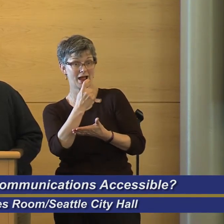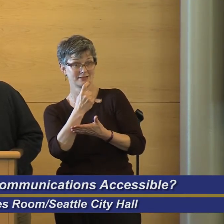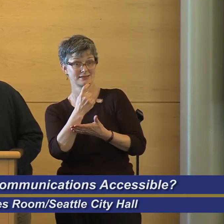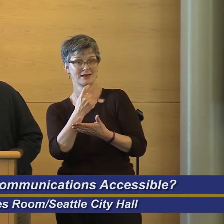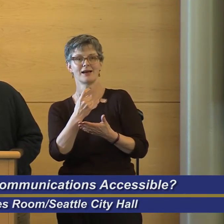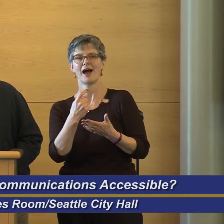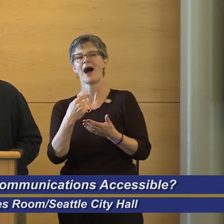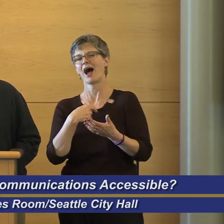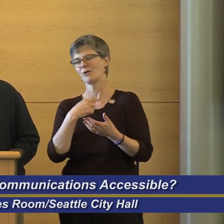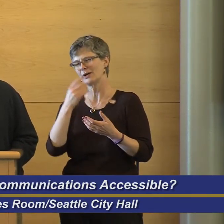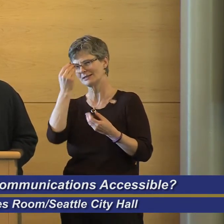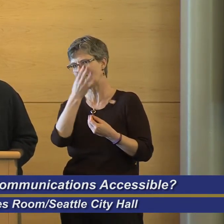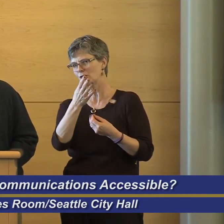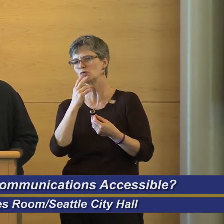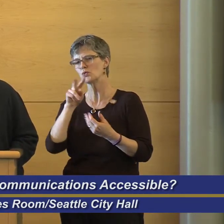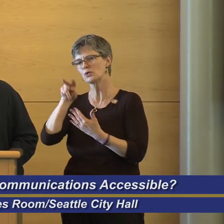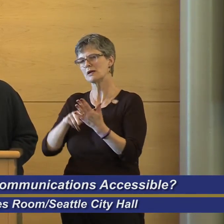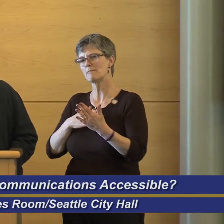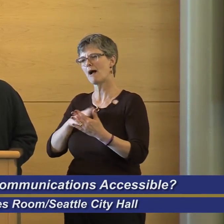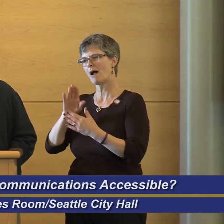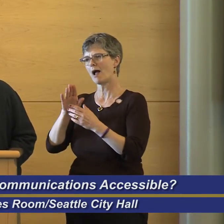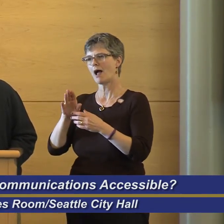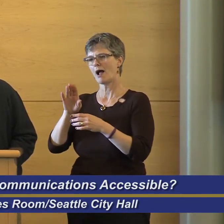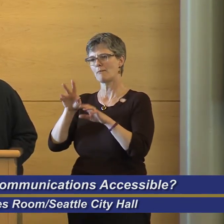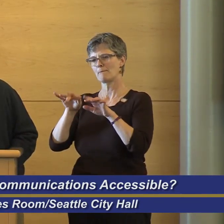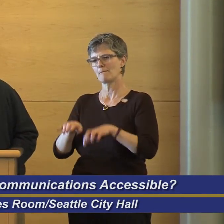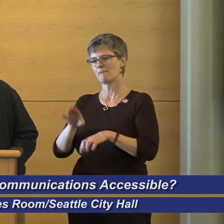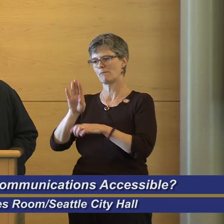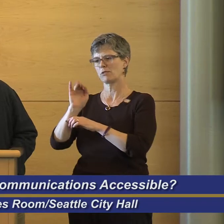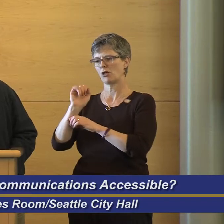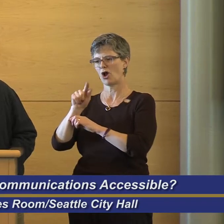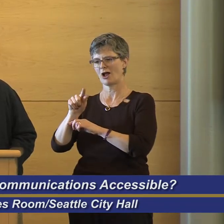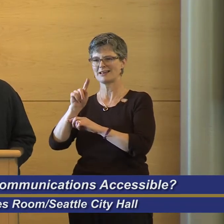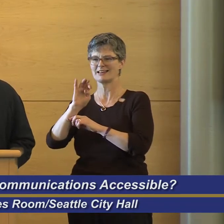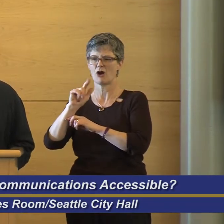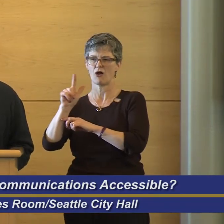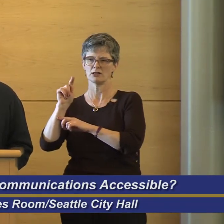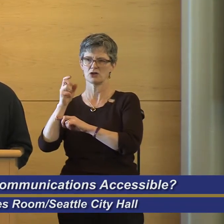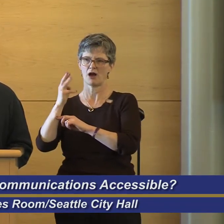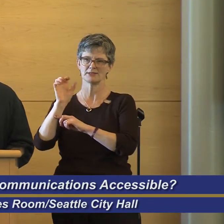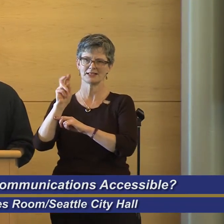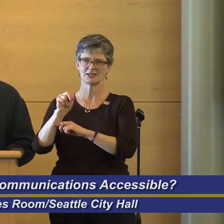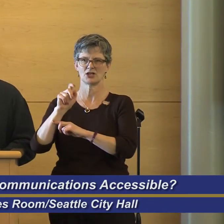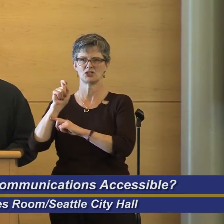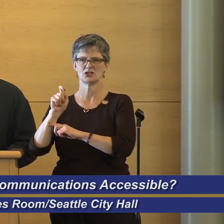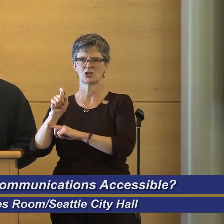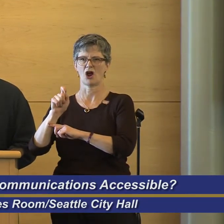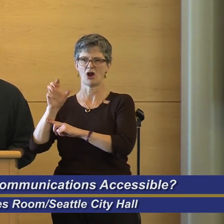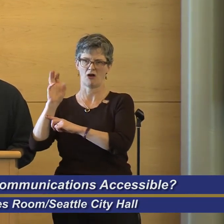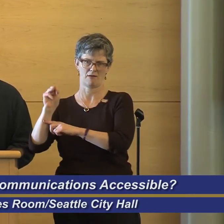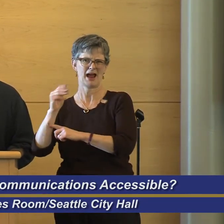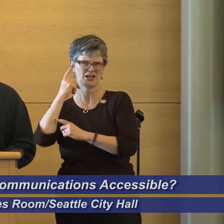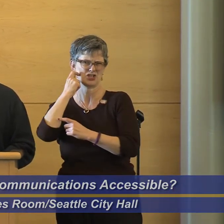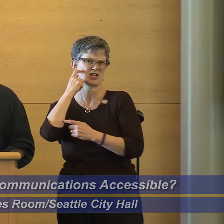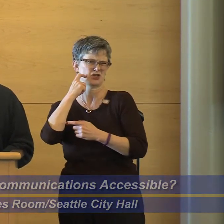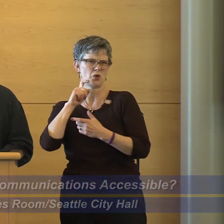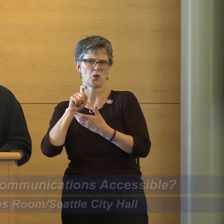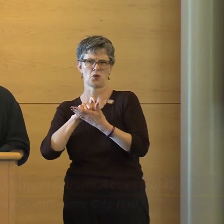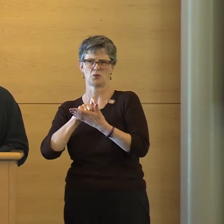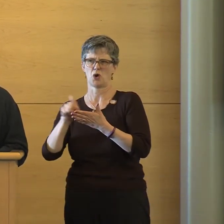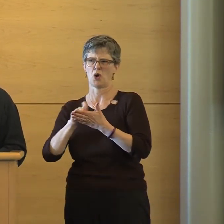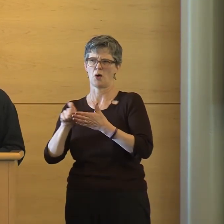is accessible versus human testers at all? I can, since you prompted. And